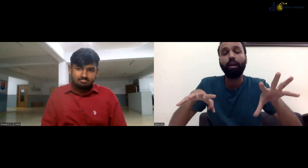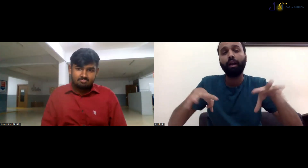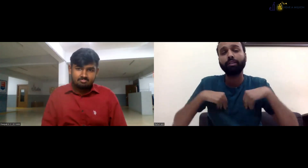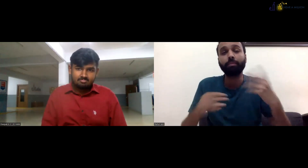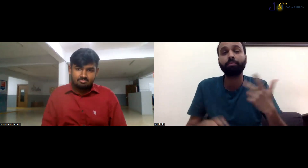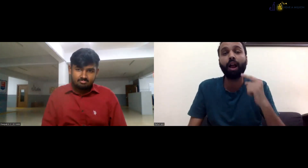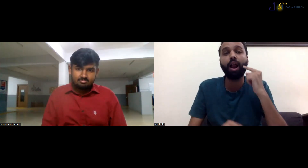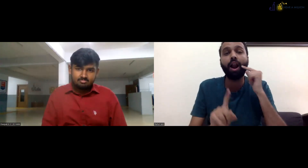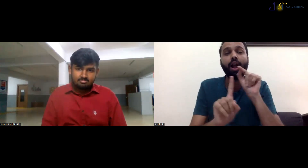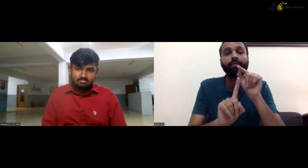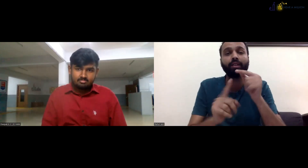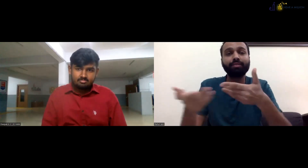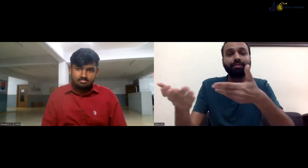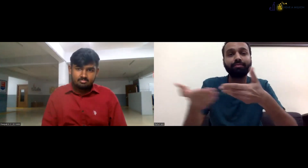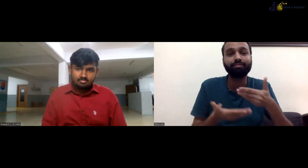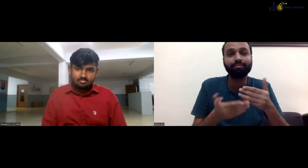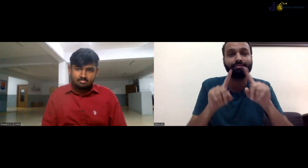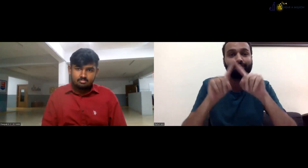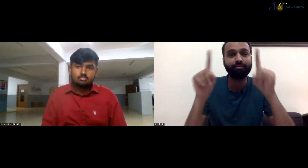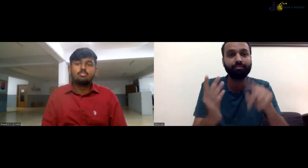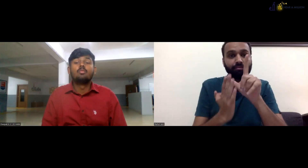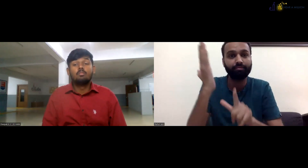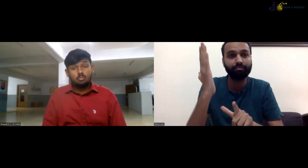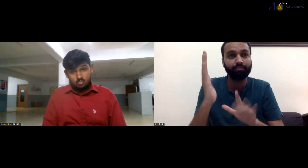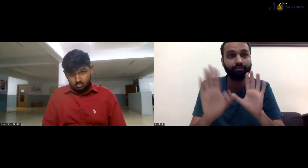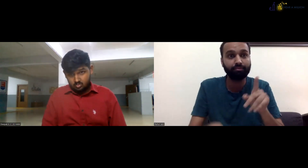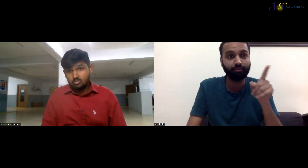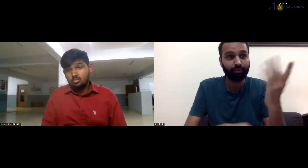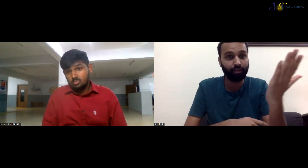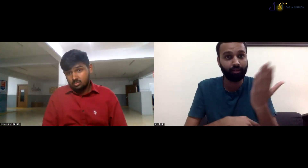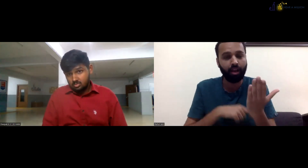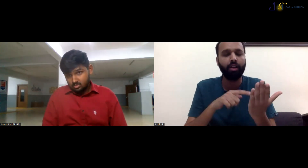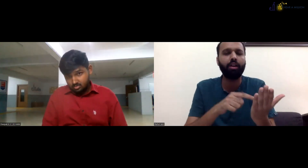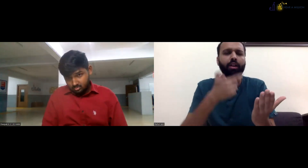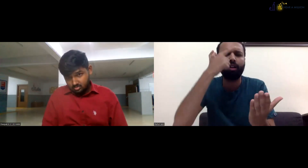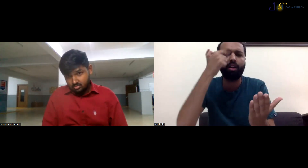legal and the documentation process. But the thing is,